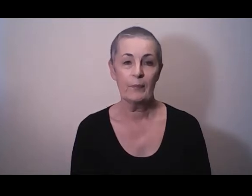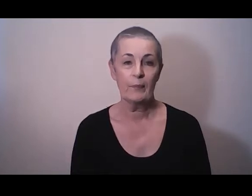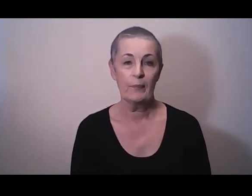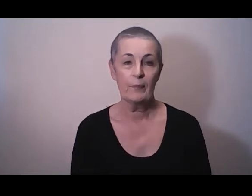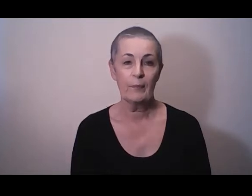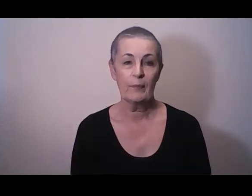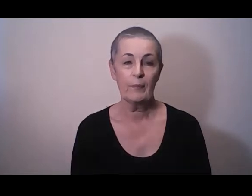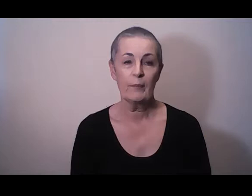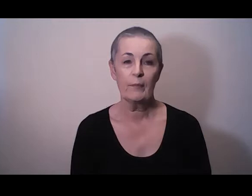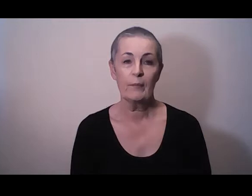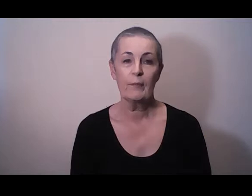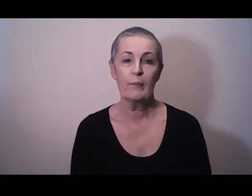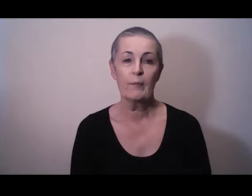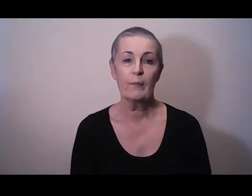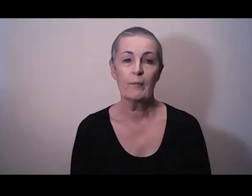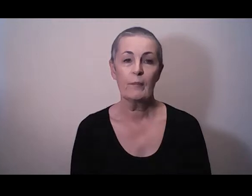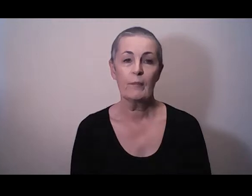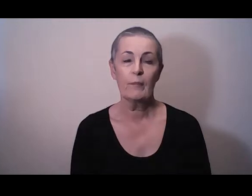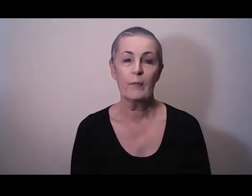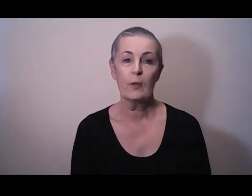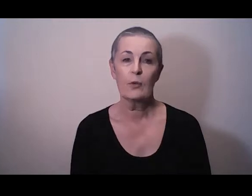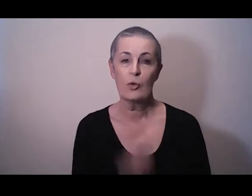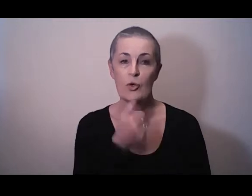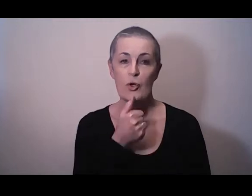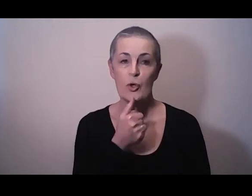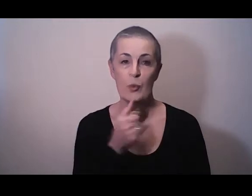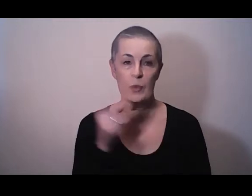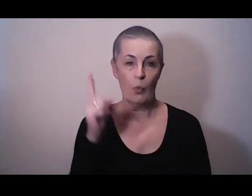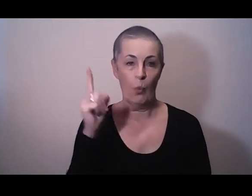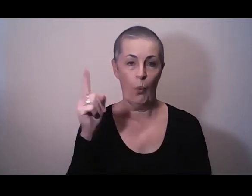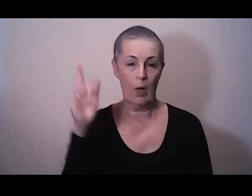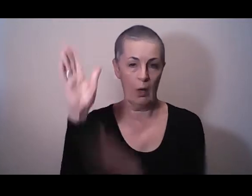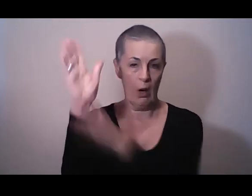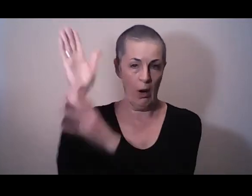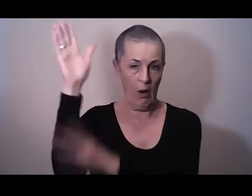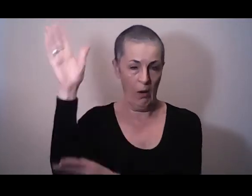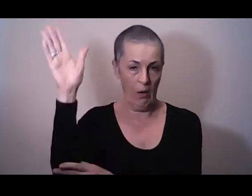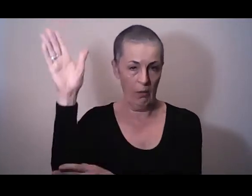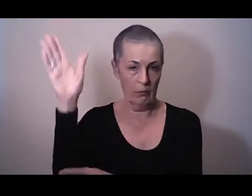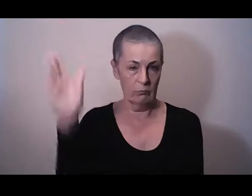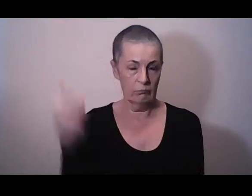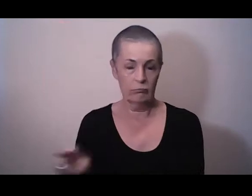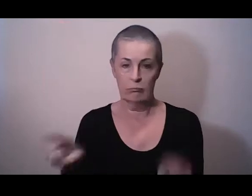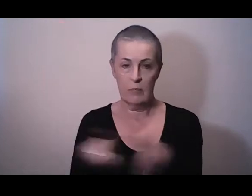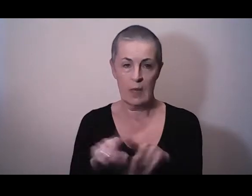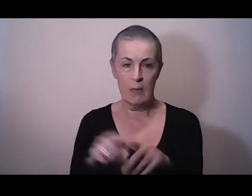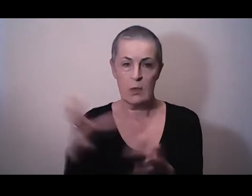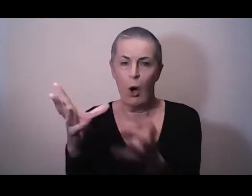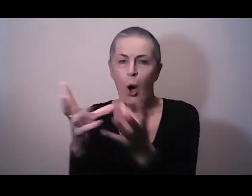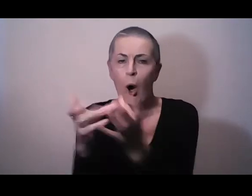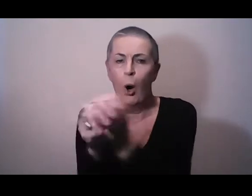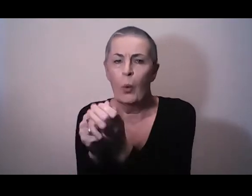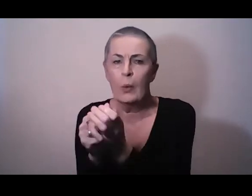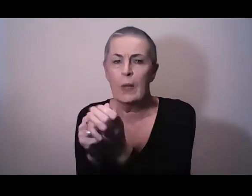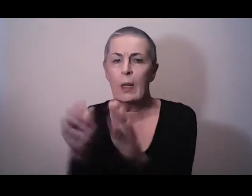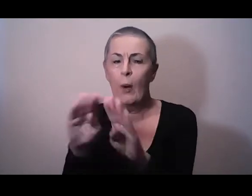So you're just using one arm going up like you're holding a ball, then you're pushing it down with that same